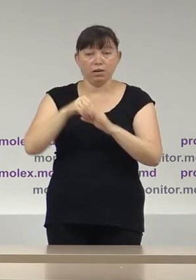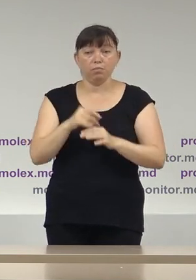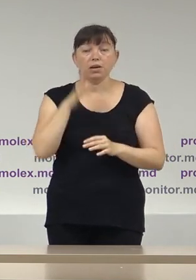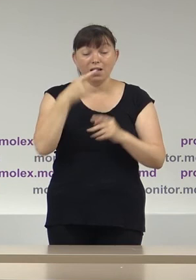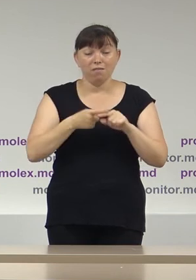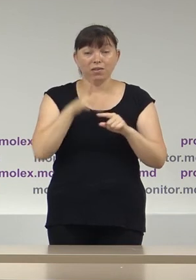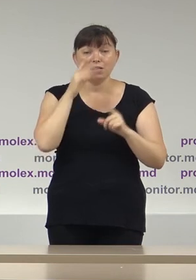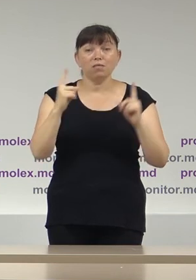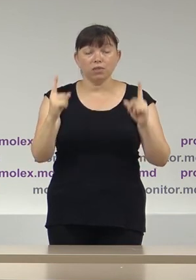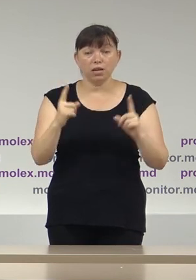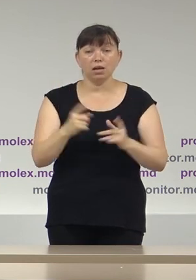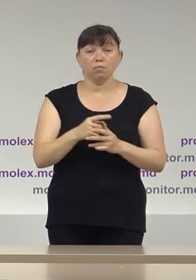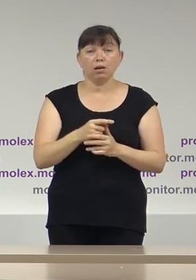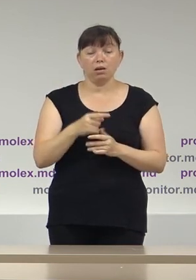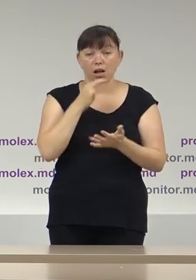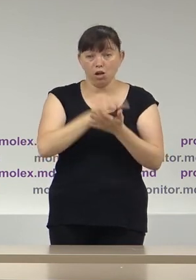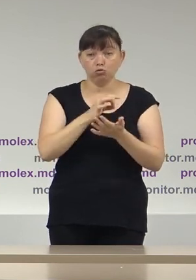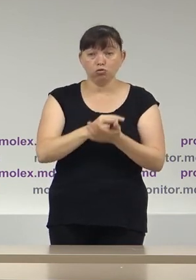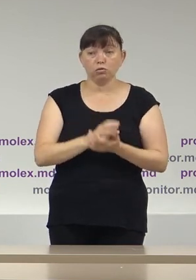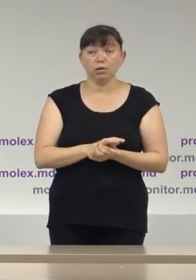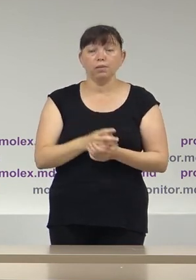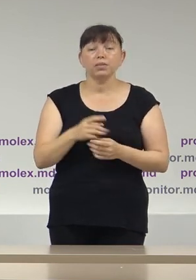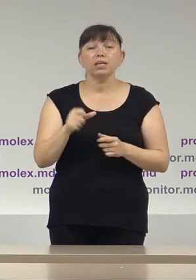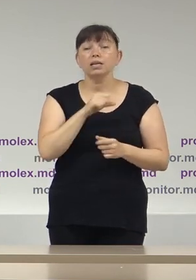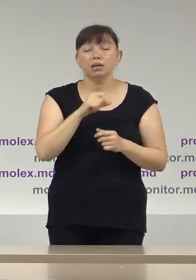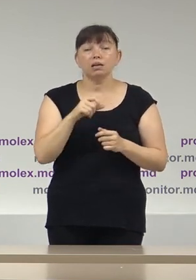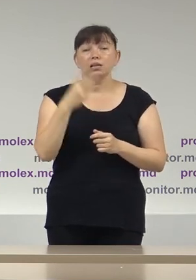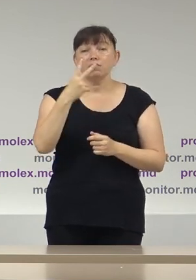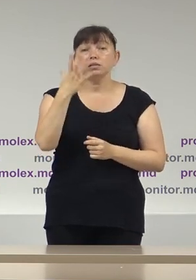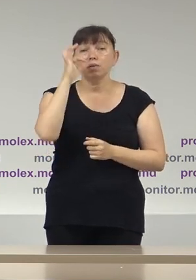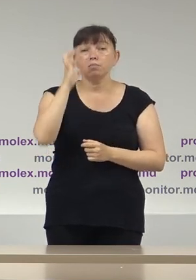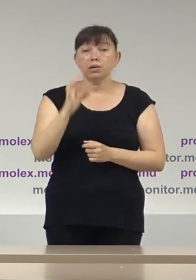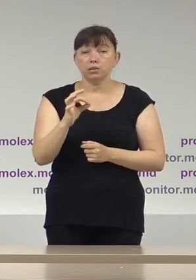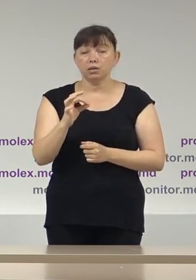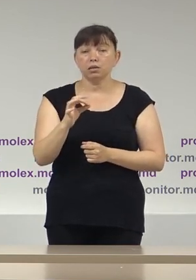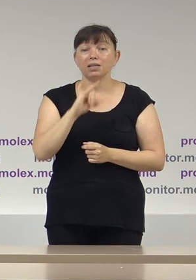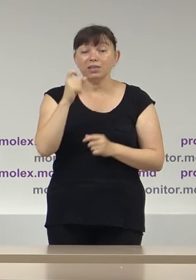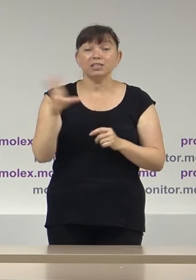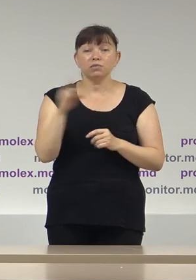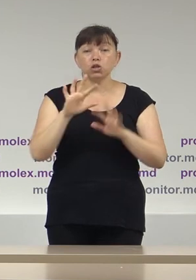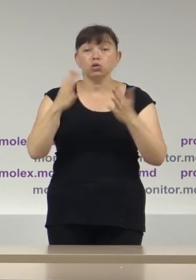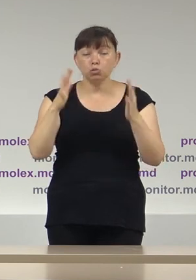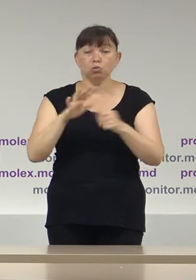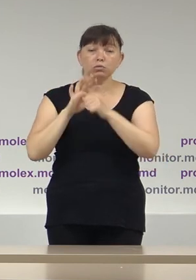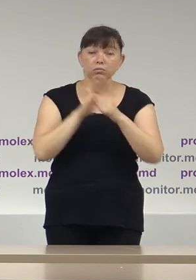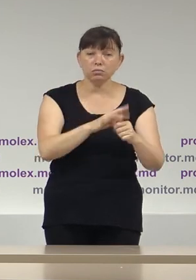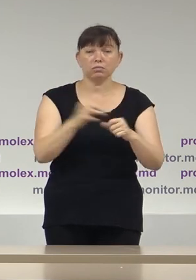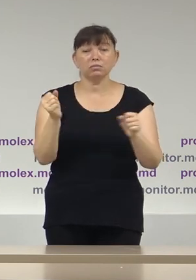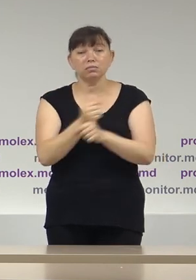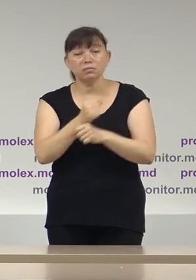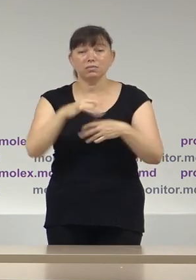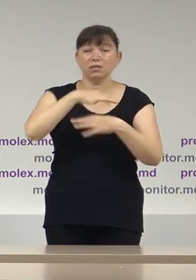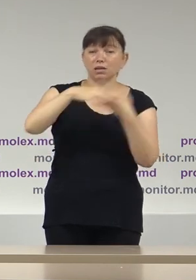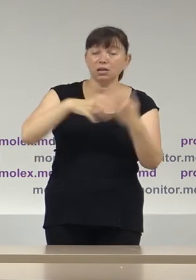previous monitoring period. During this period, during the reporting period, at least 25% of